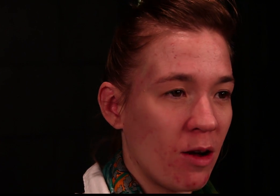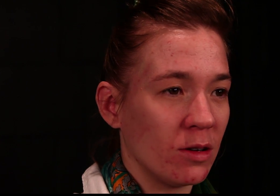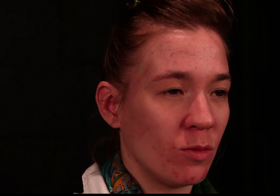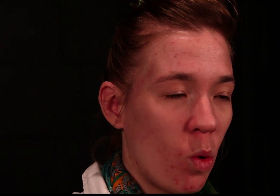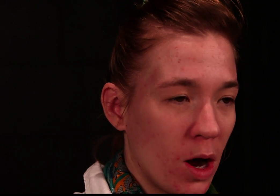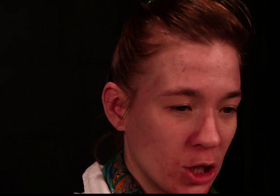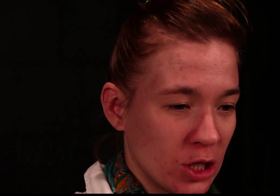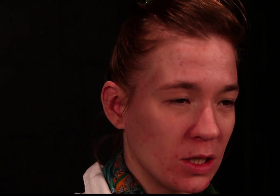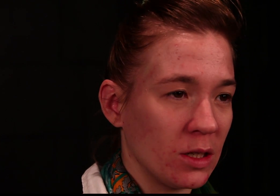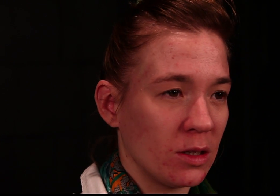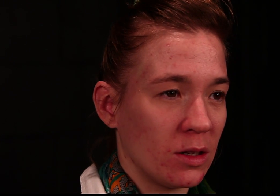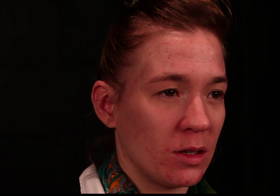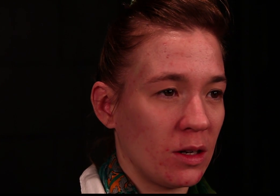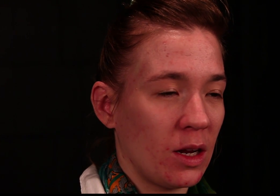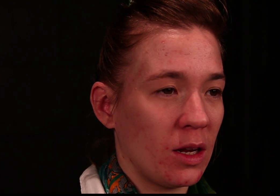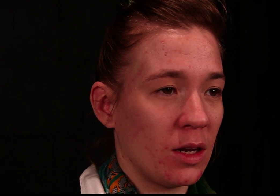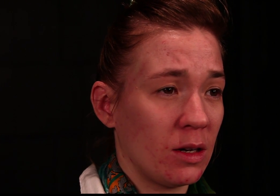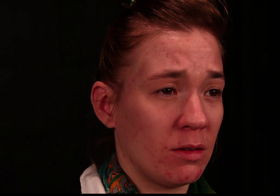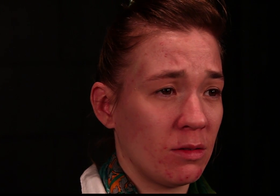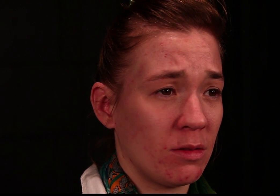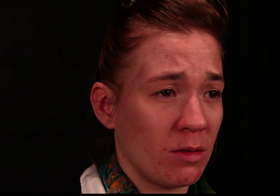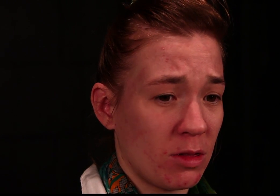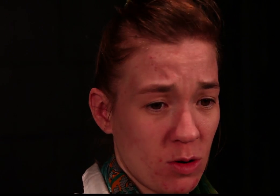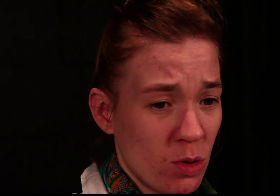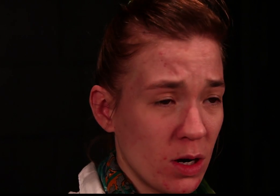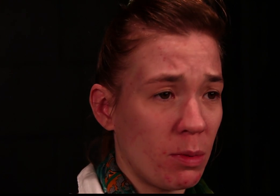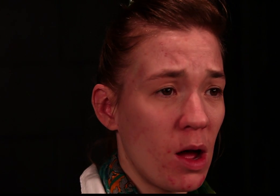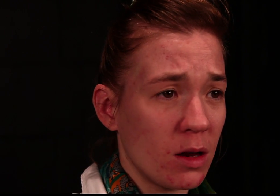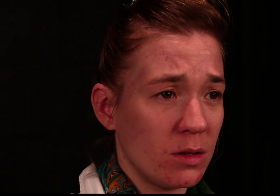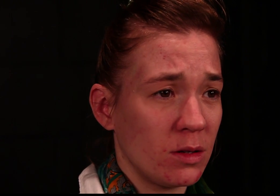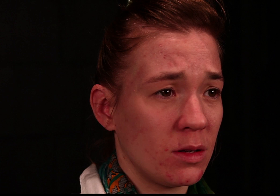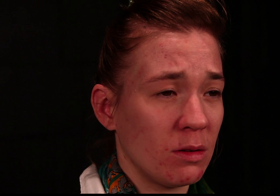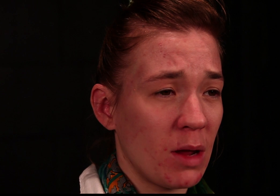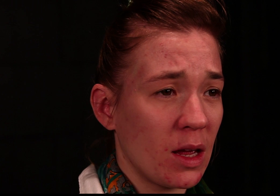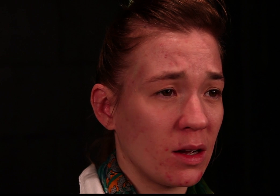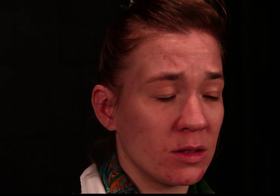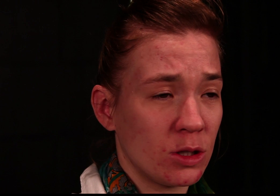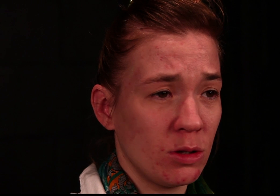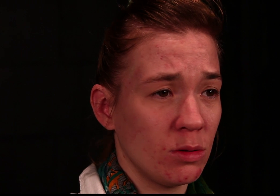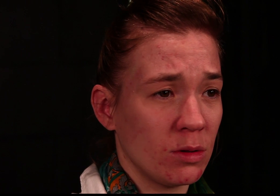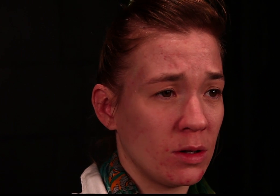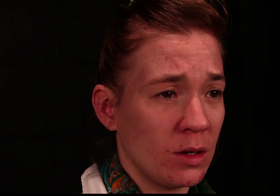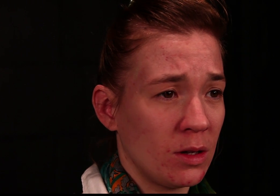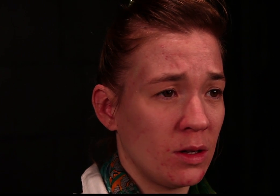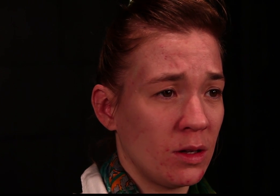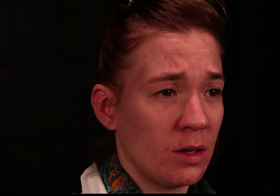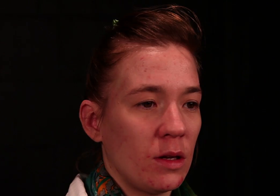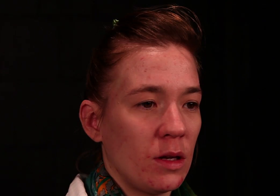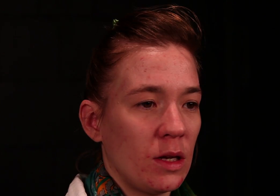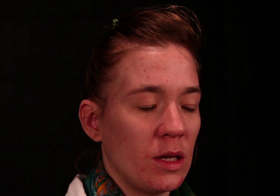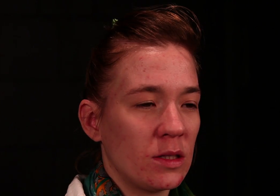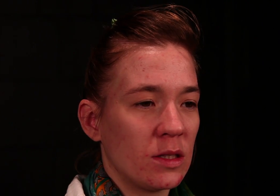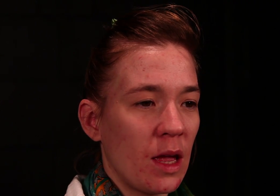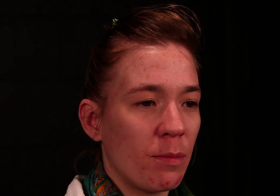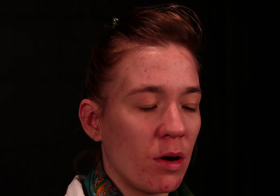and wash it and throw it in a pot and make like a stew. It's the same